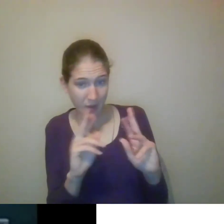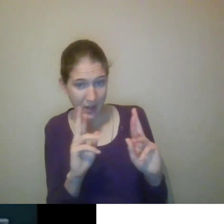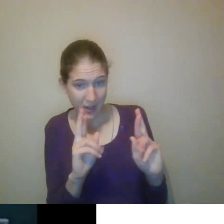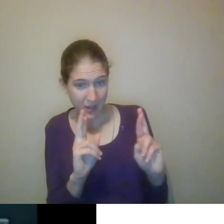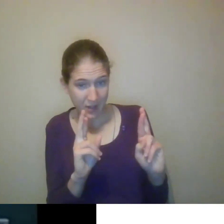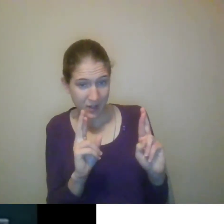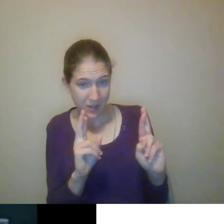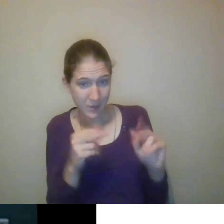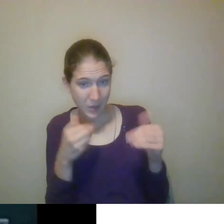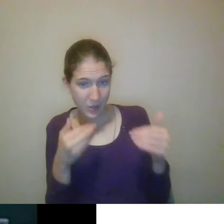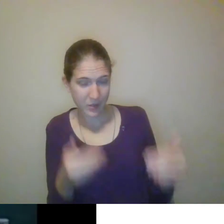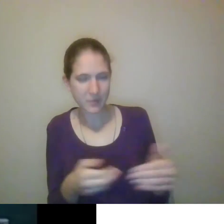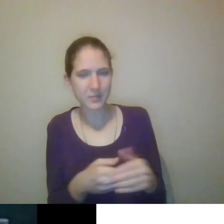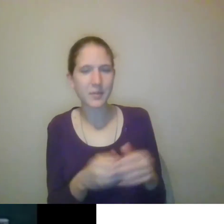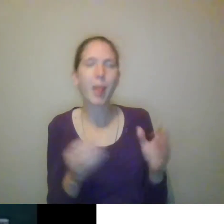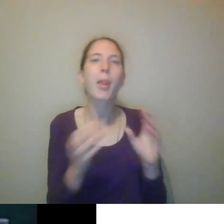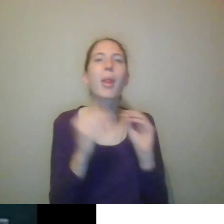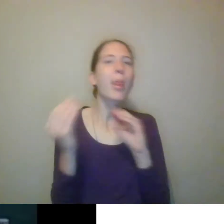go.